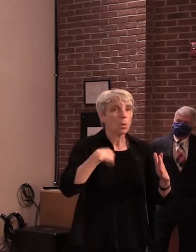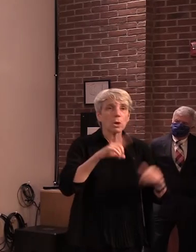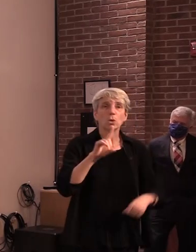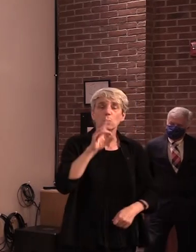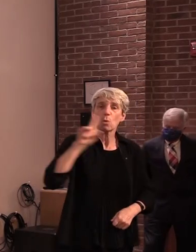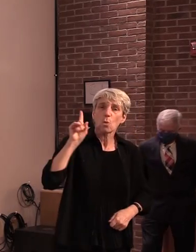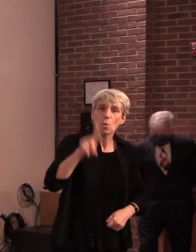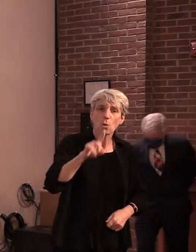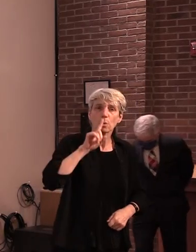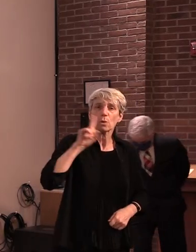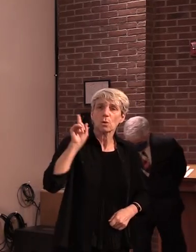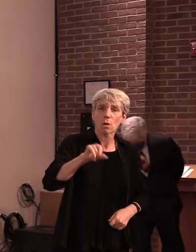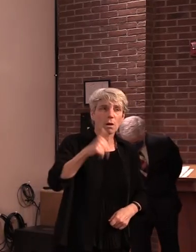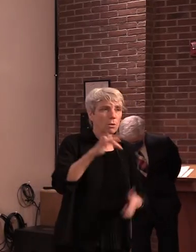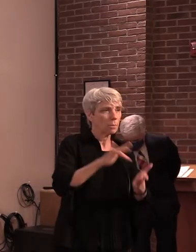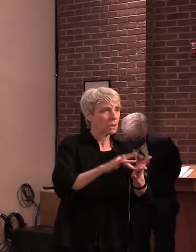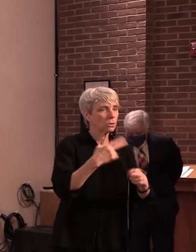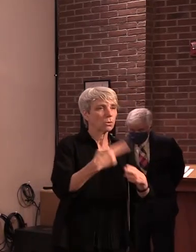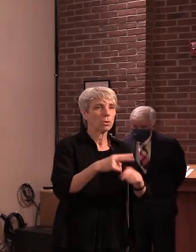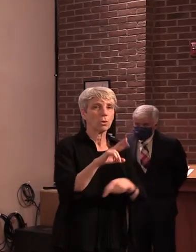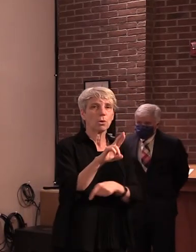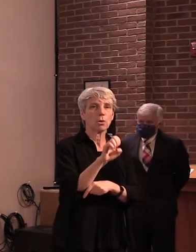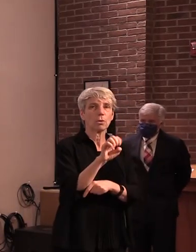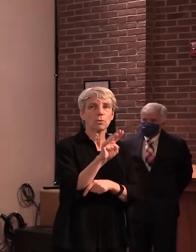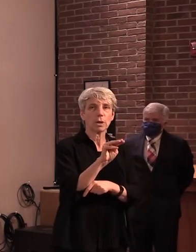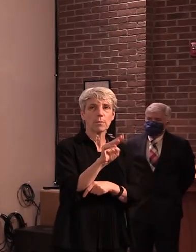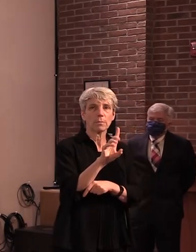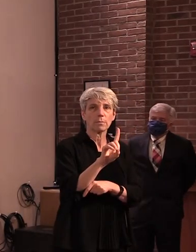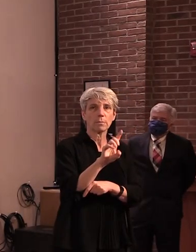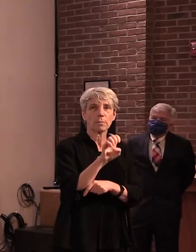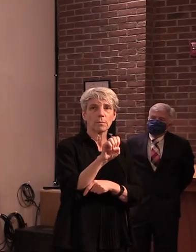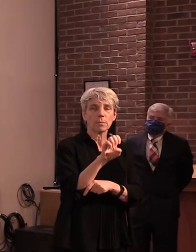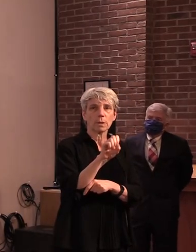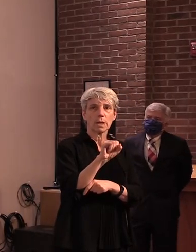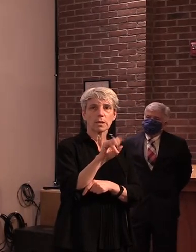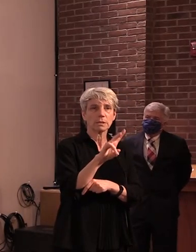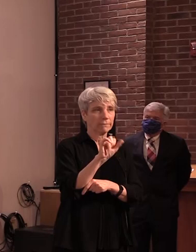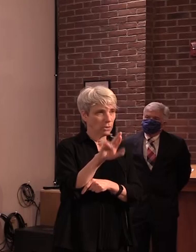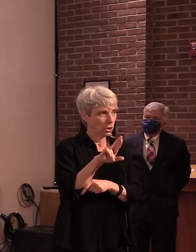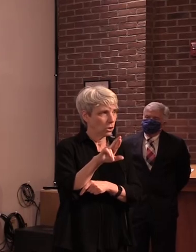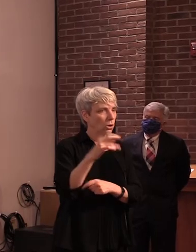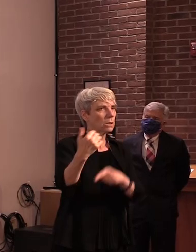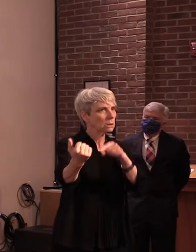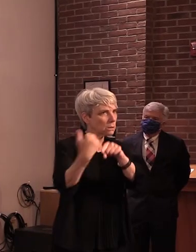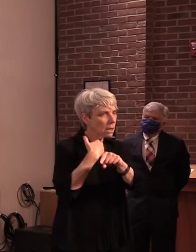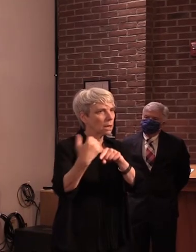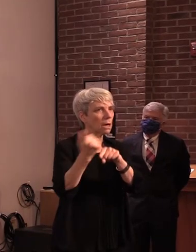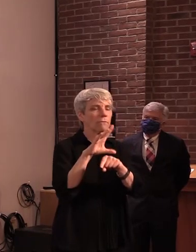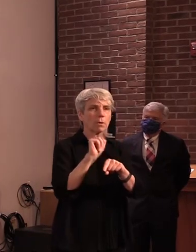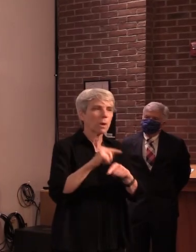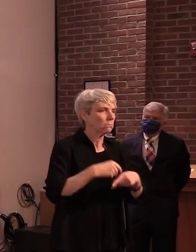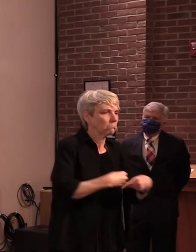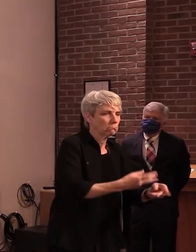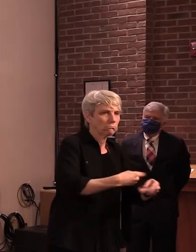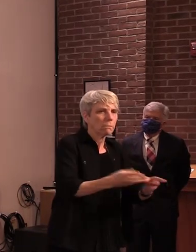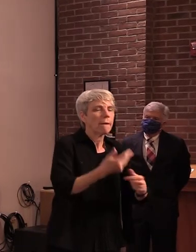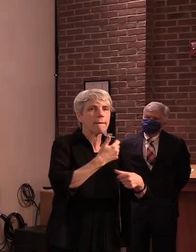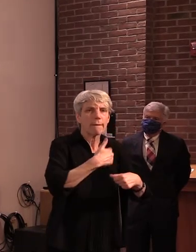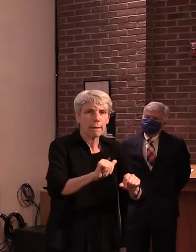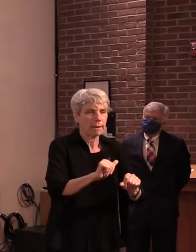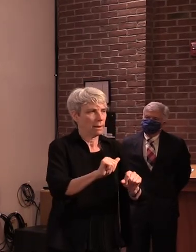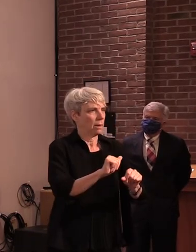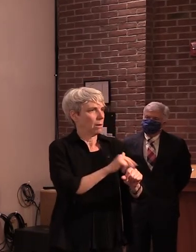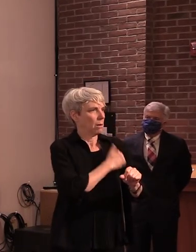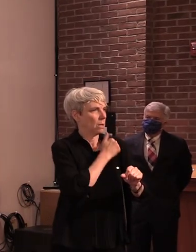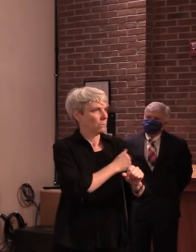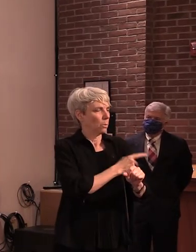and that's available to all of our hospitalized patients in the state, and it has been shown to be